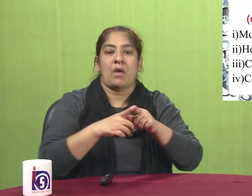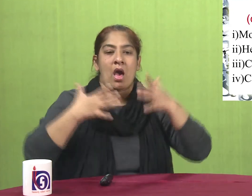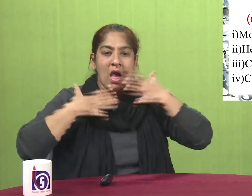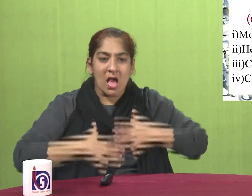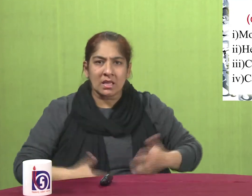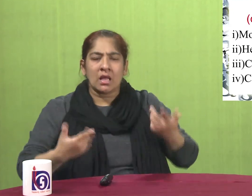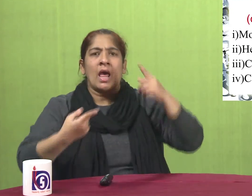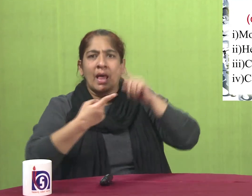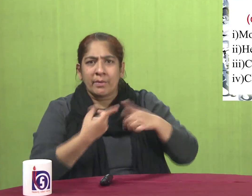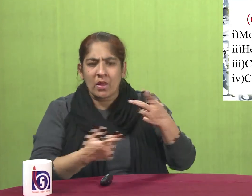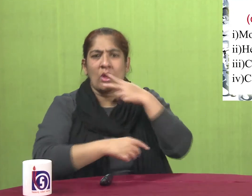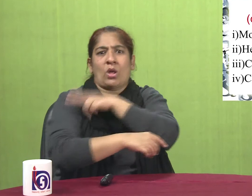health insurance,